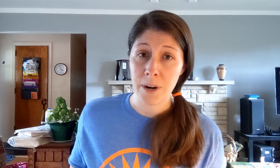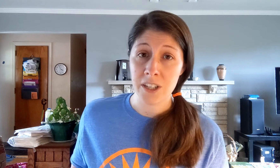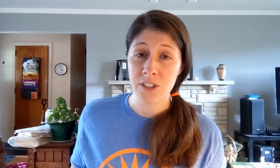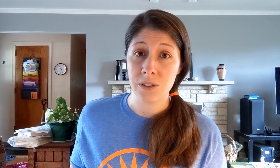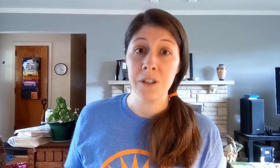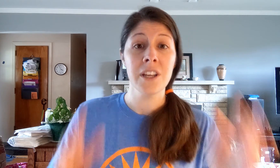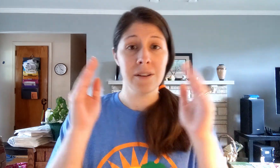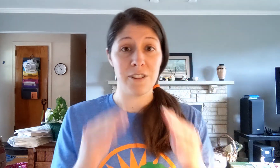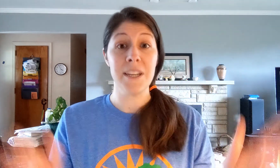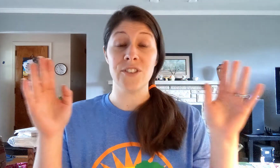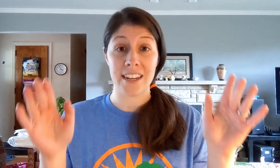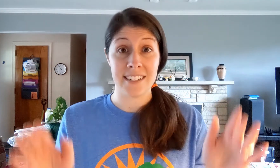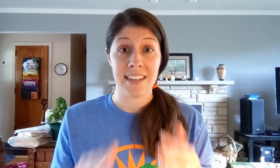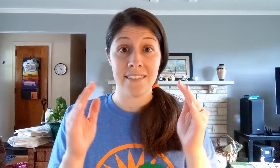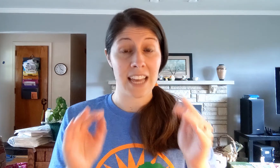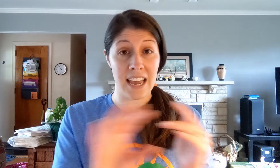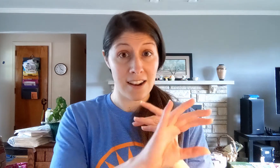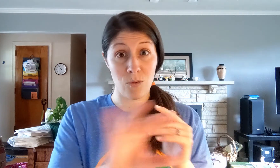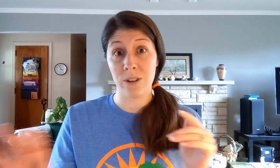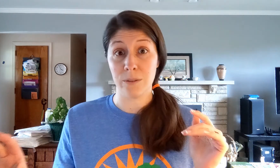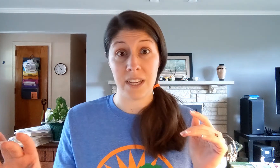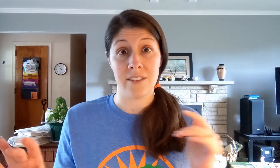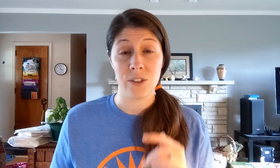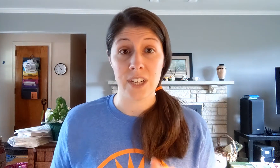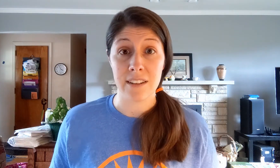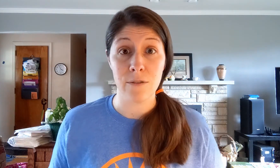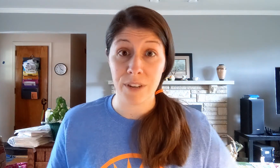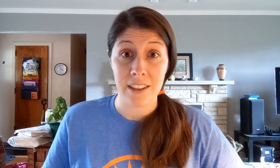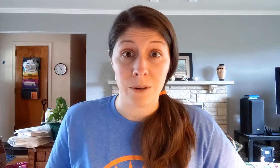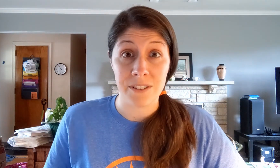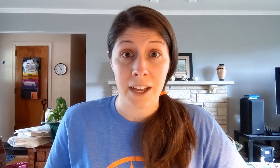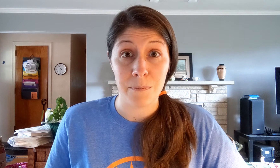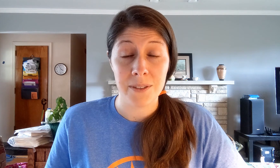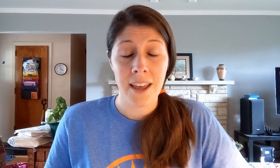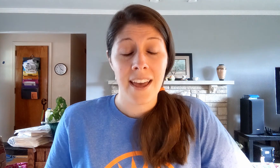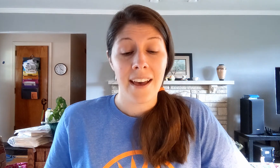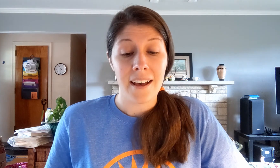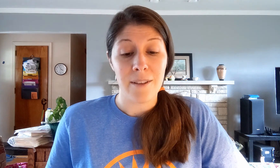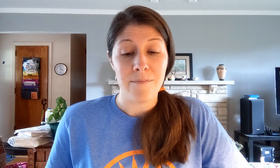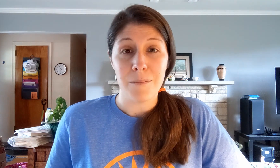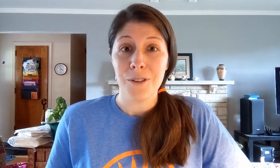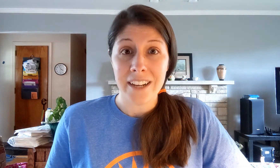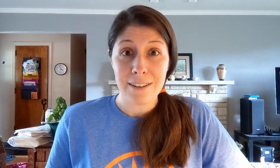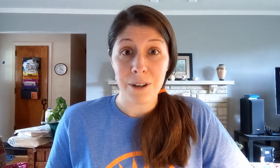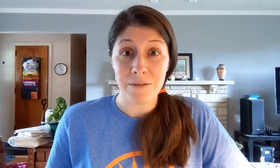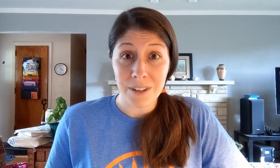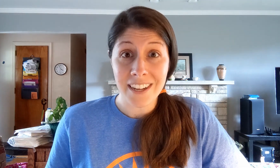part 2 with me directing. And the words will be on the screen if reading the words helps. But you guys have worked really